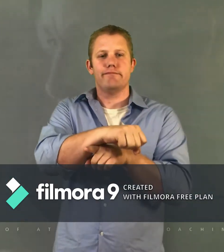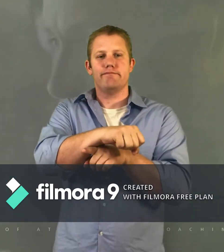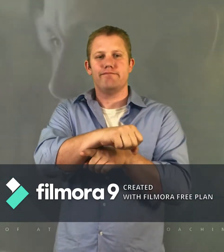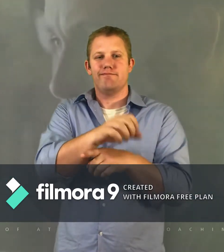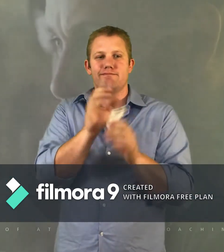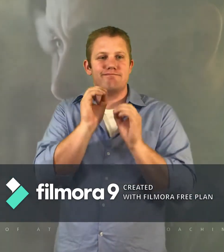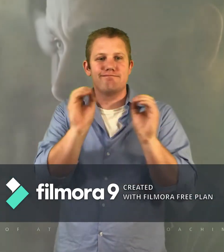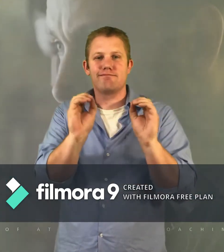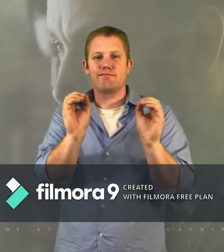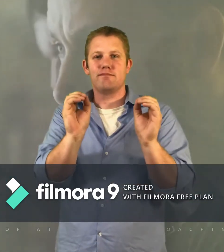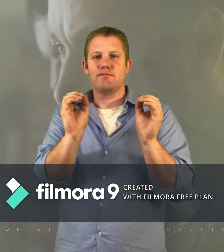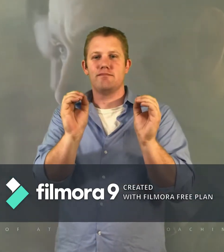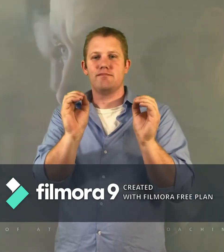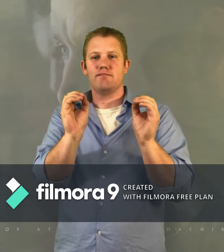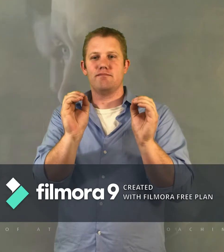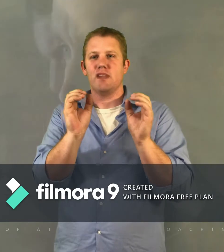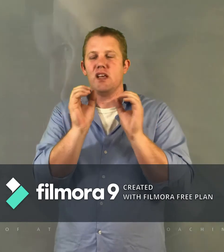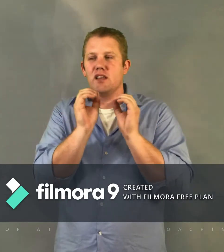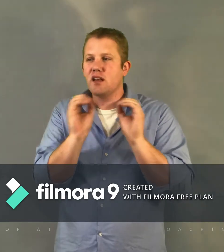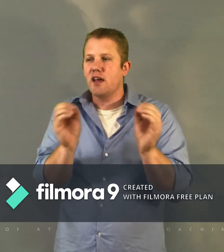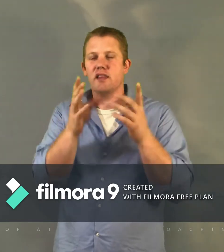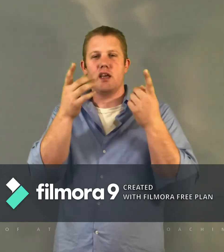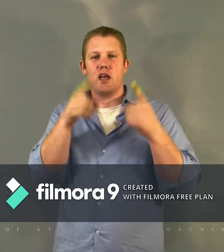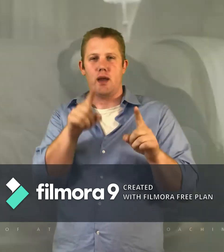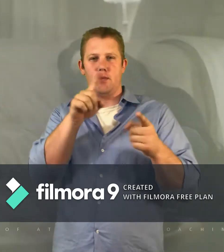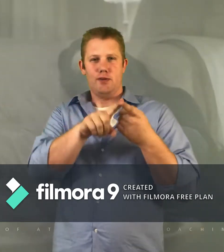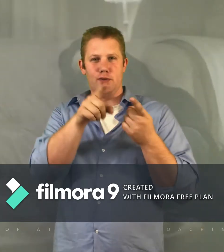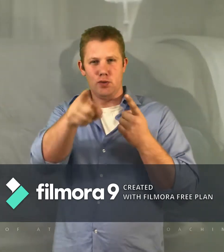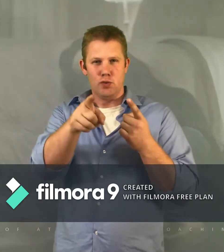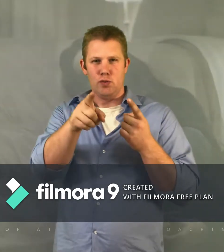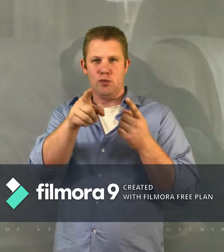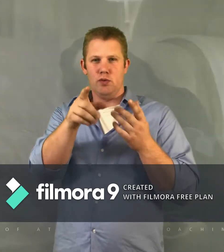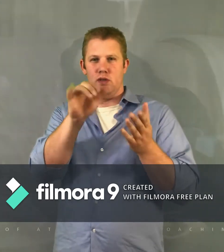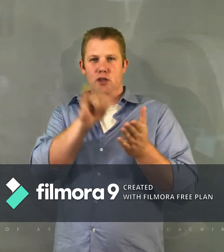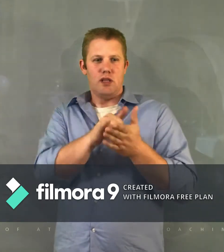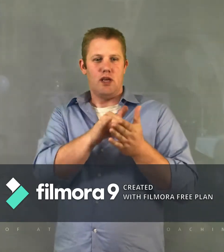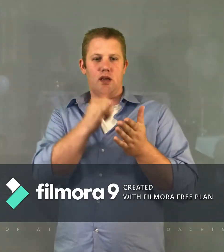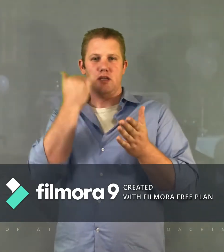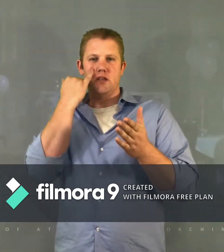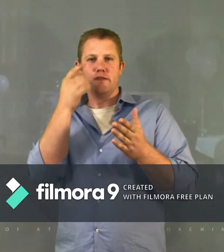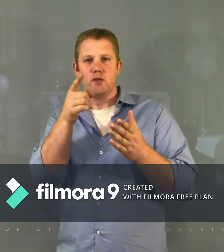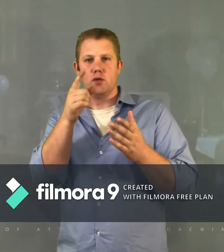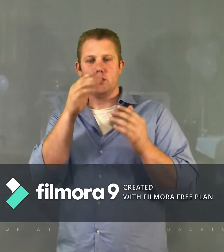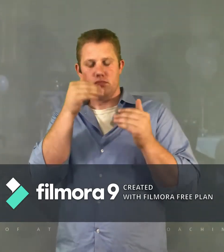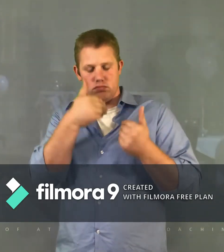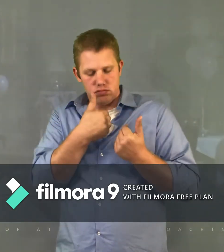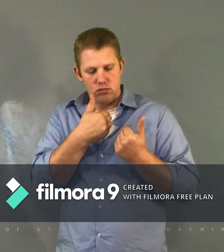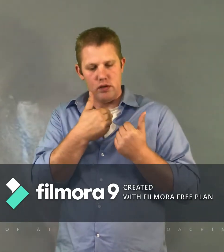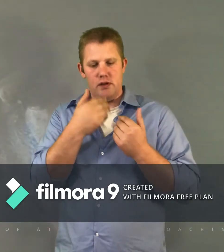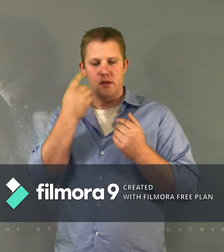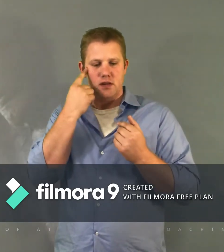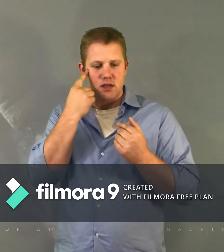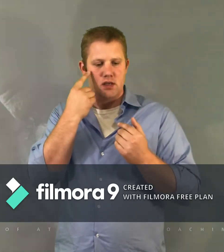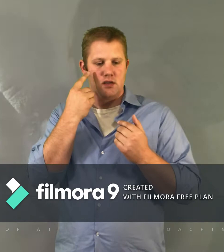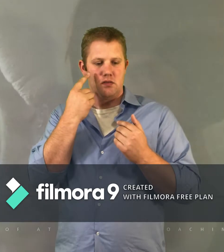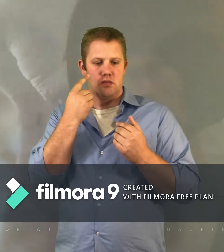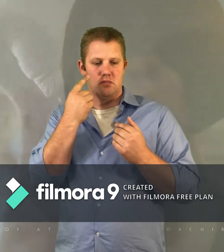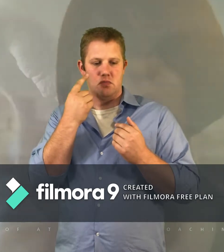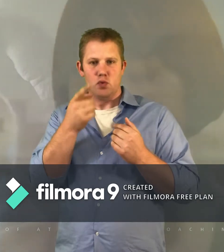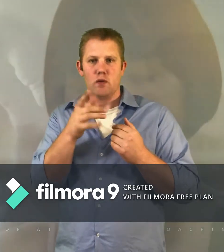that can't be overcome. There isn't anything that could happen to you, anything that when you turn inward,